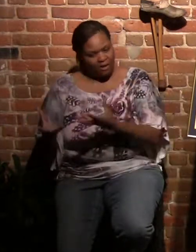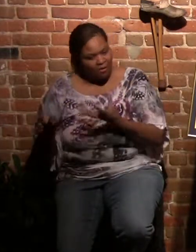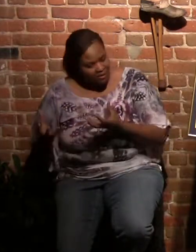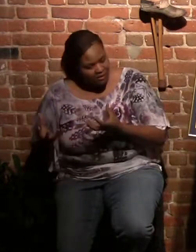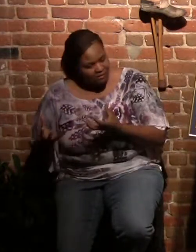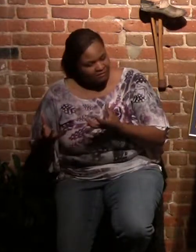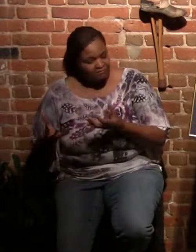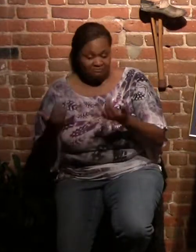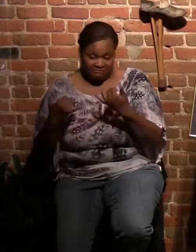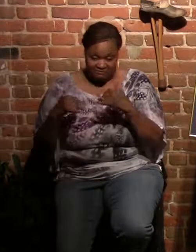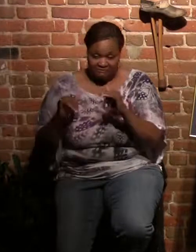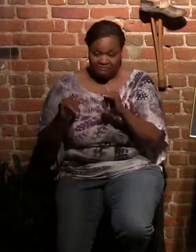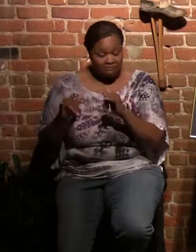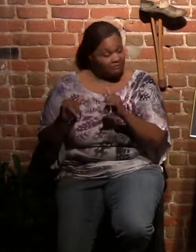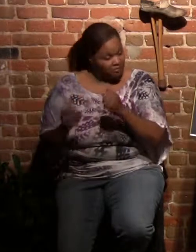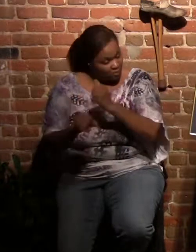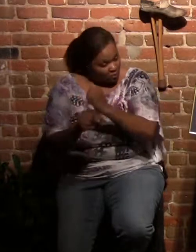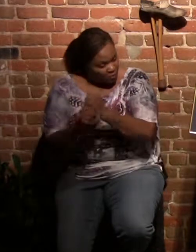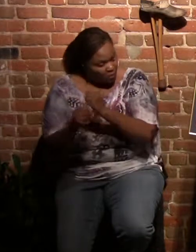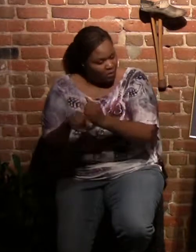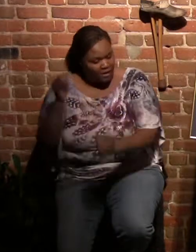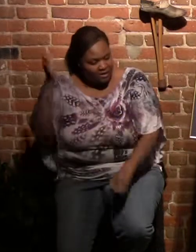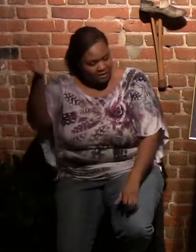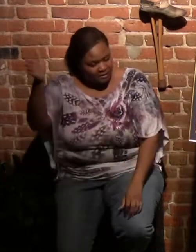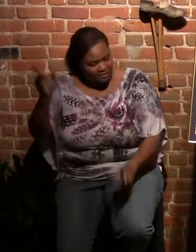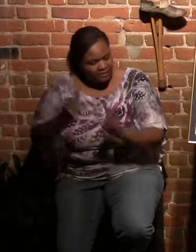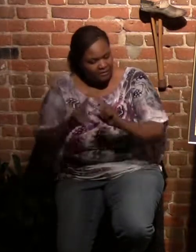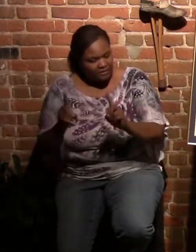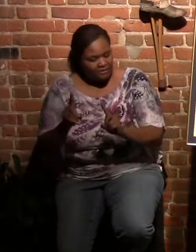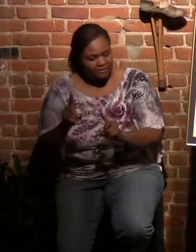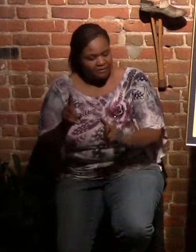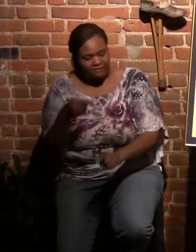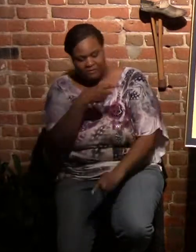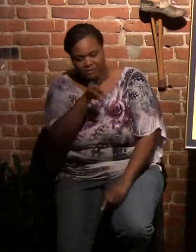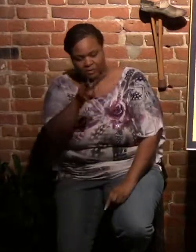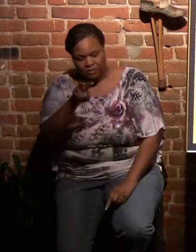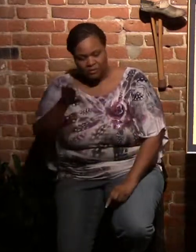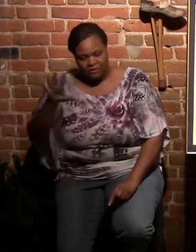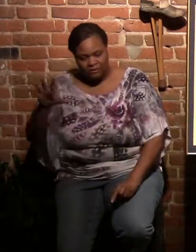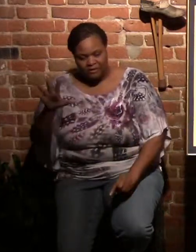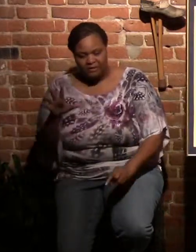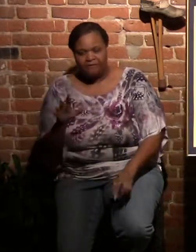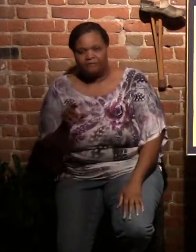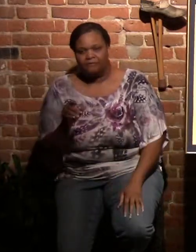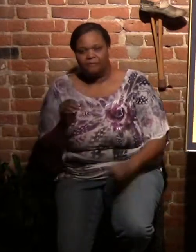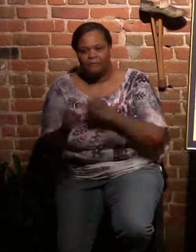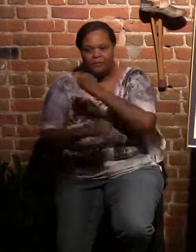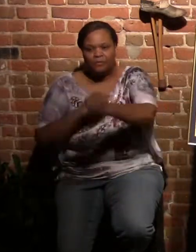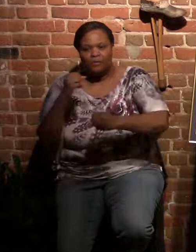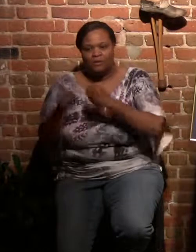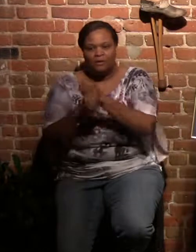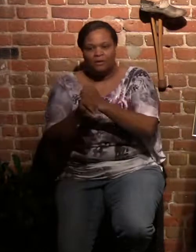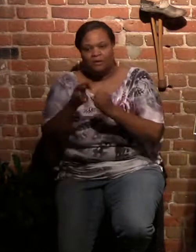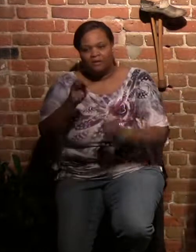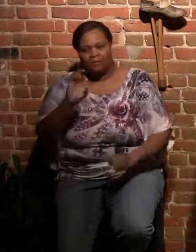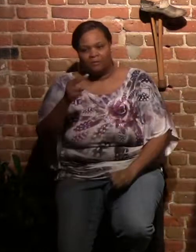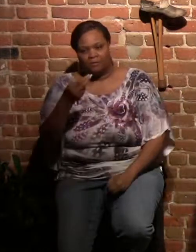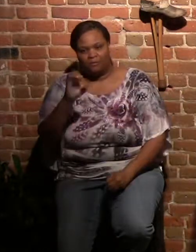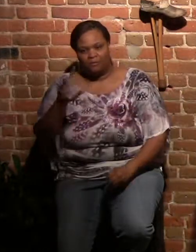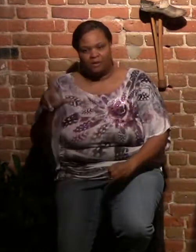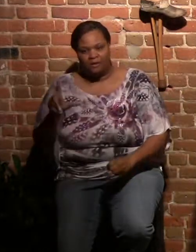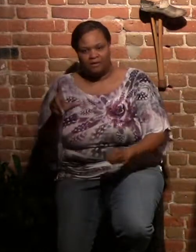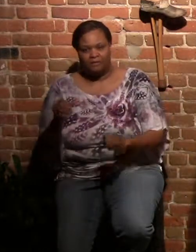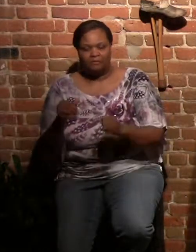is continuing to be the fairy godmother of the arts. But that is the year that Michael Haig, who's been making posters for